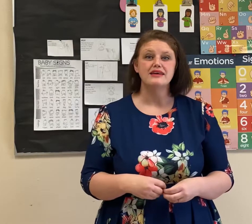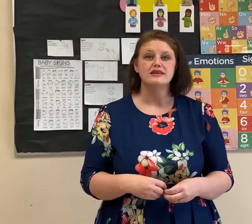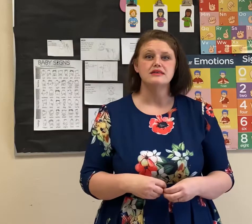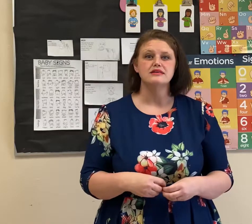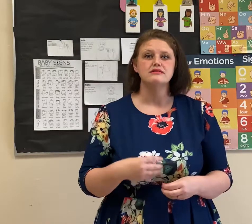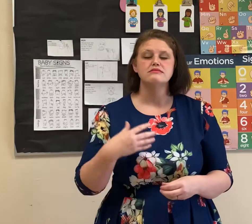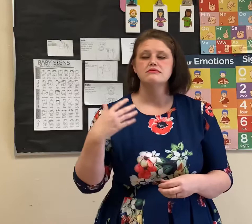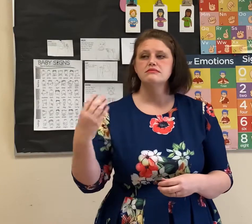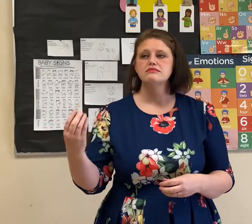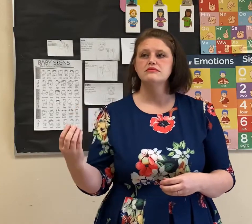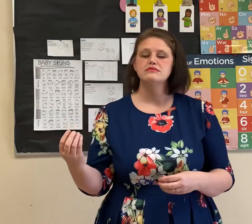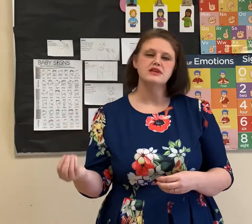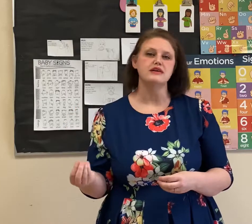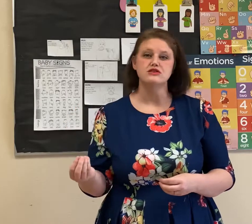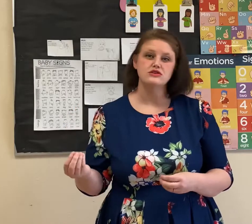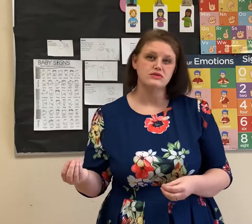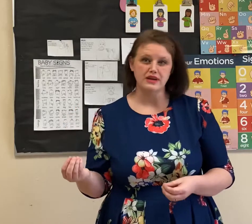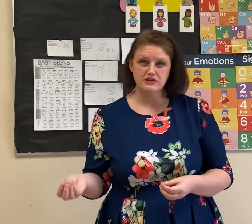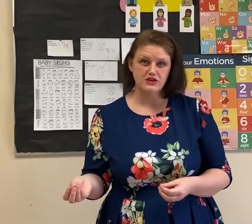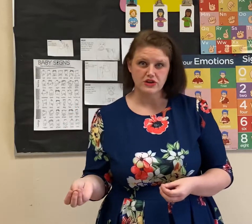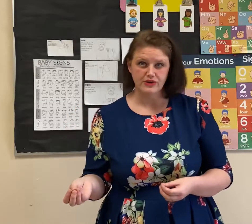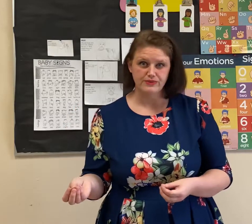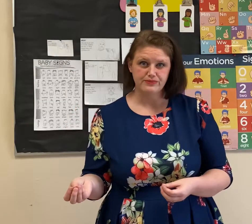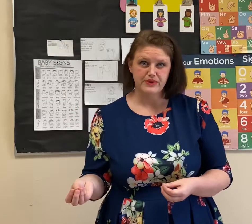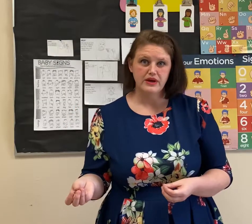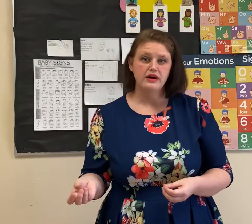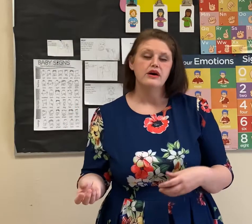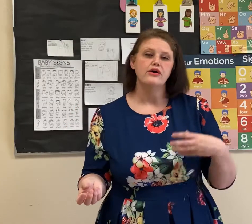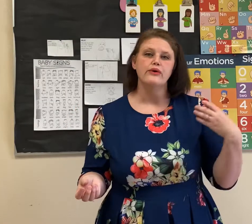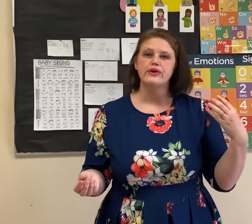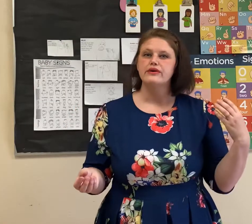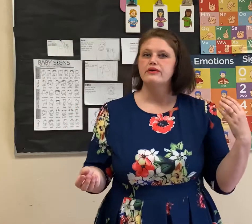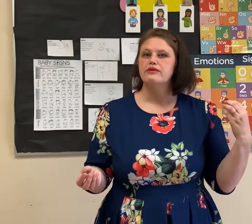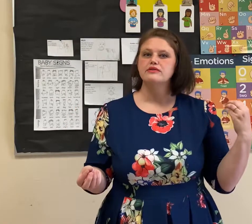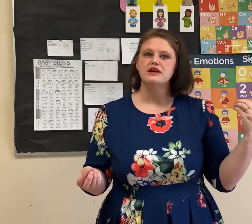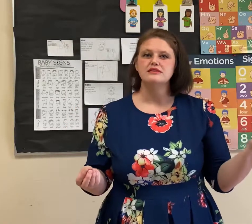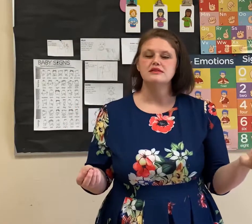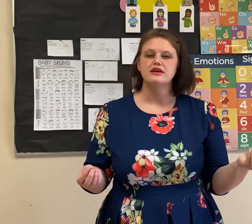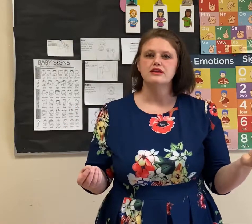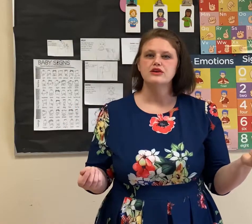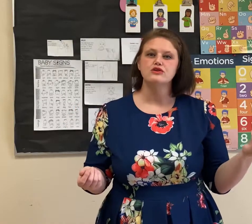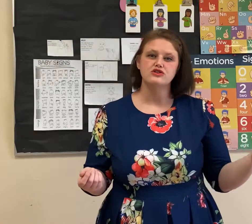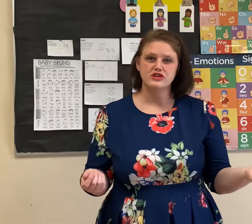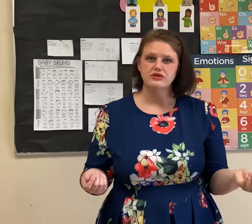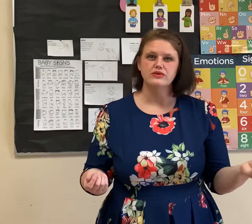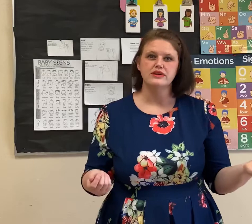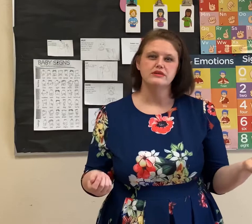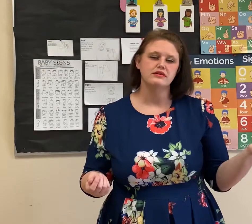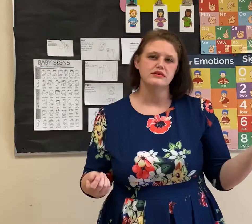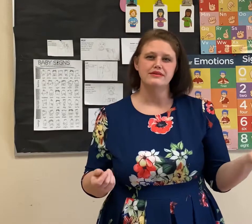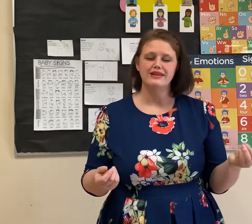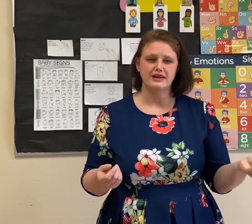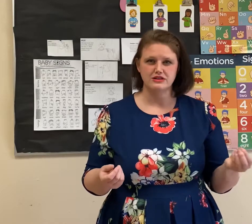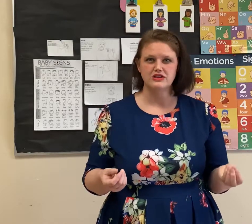in signs you like to know or signs that your children like to know.